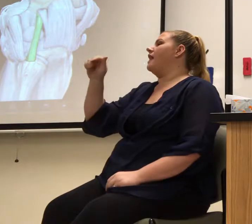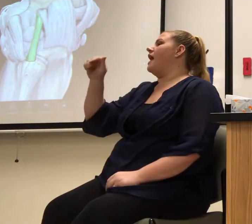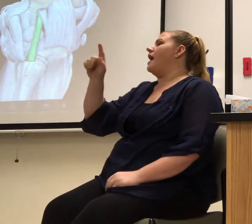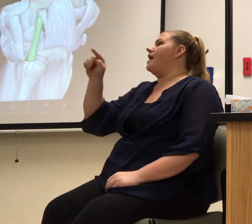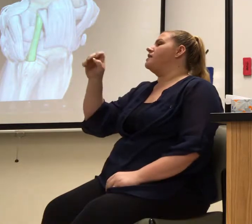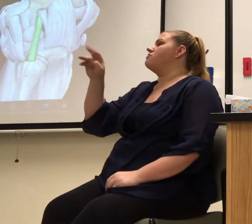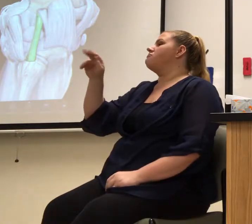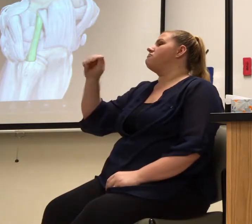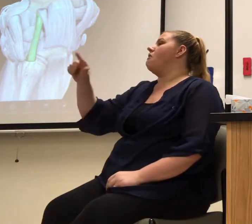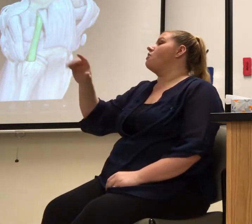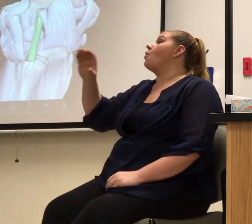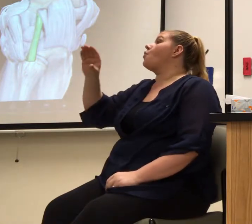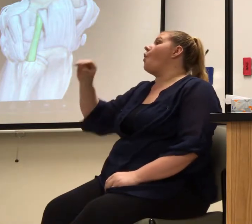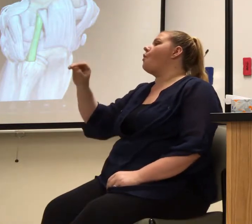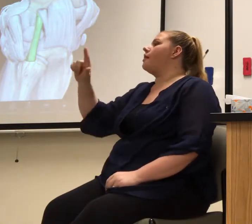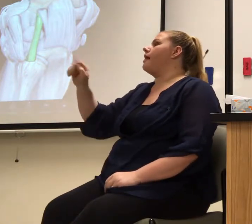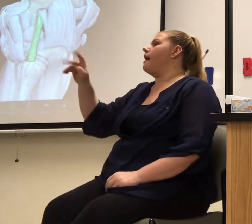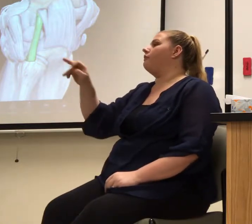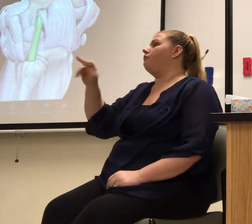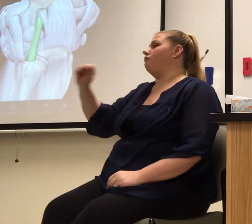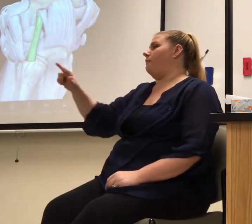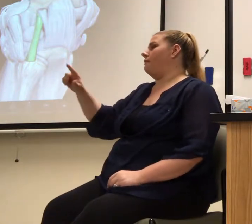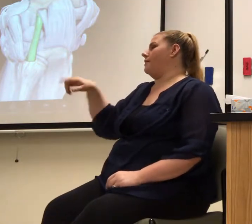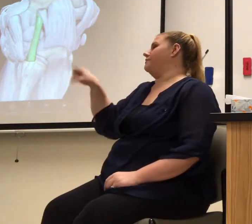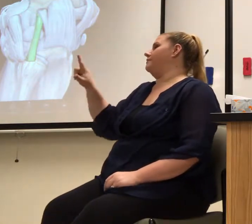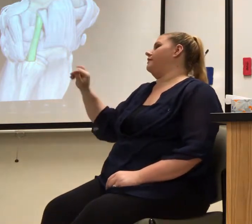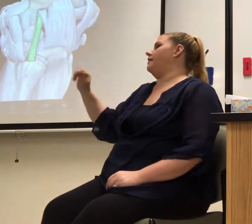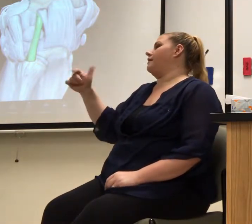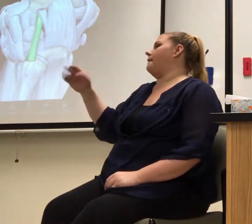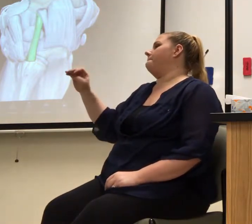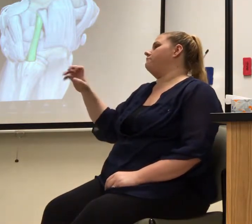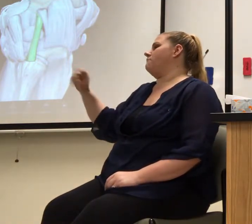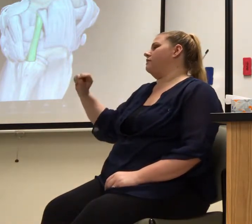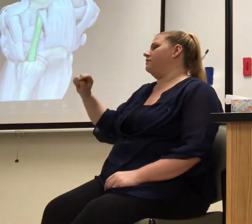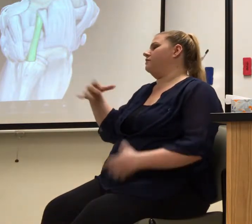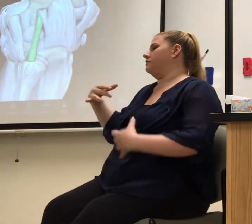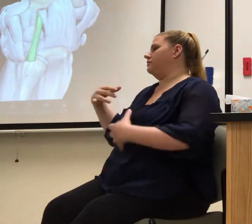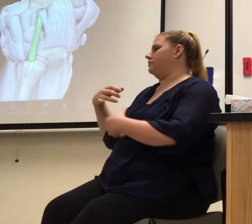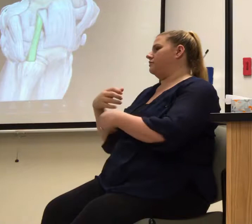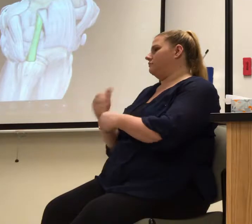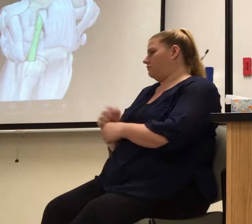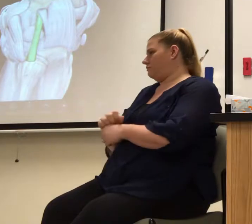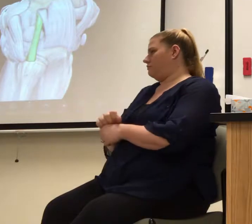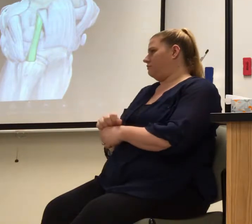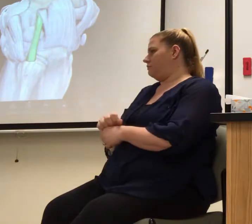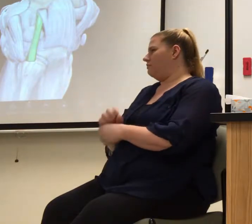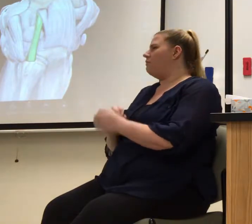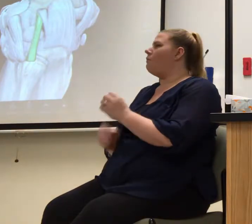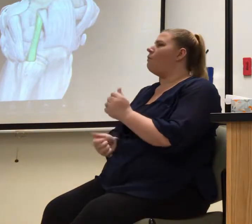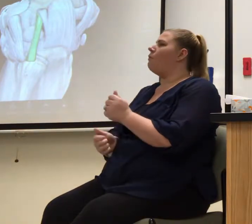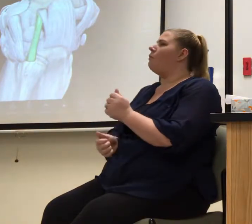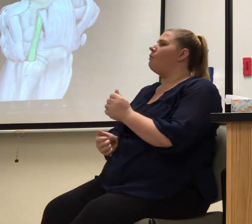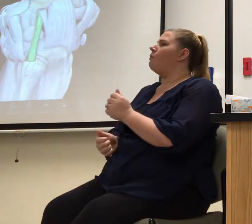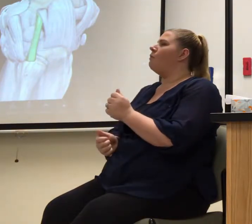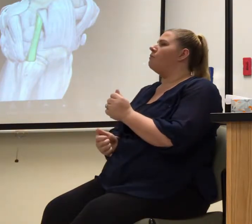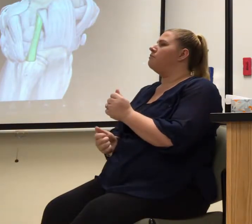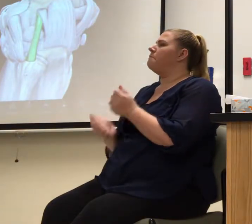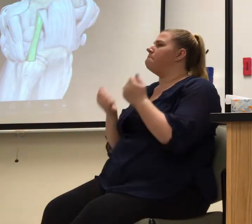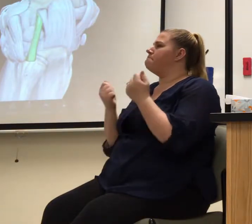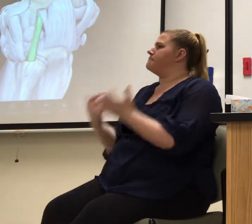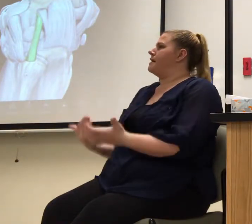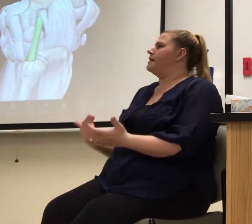collateral ligament, or you could just call it like this. More books are calling it now fibular collateral